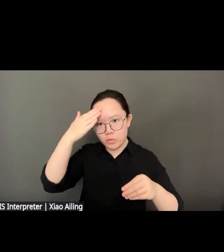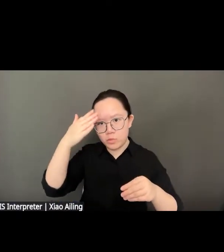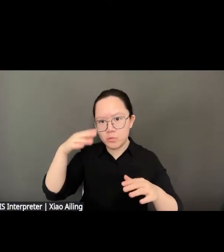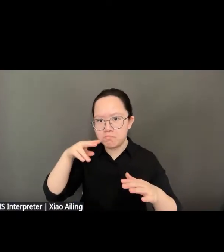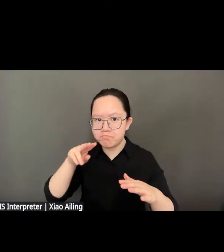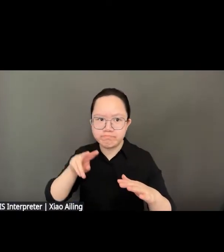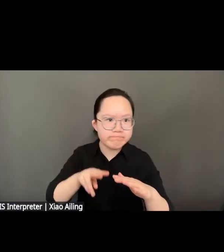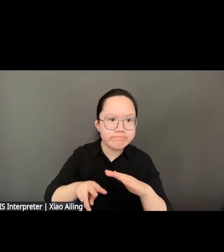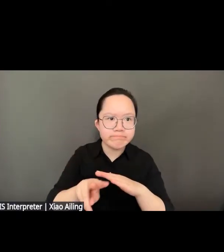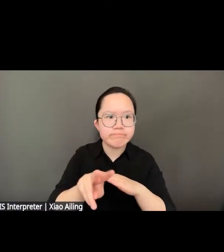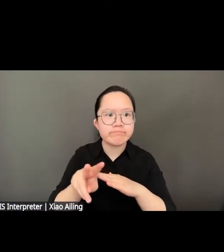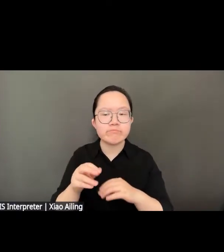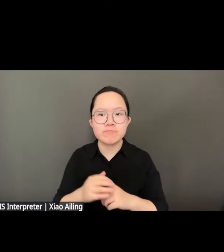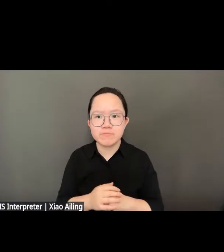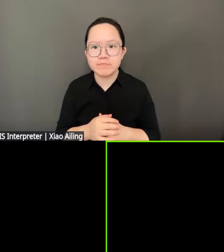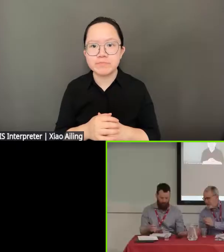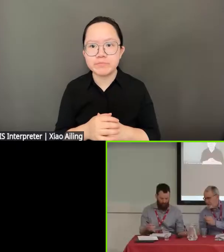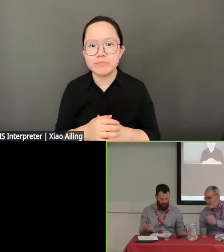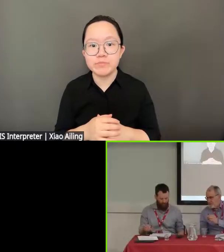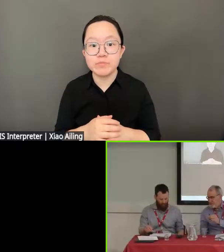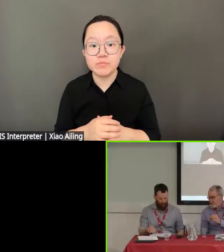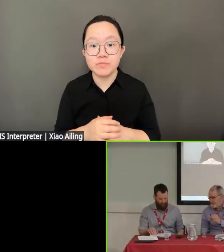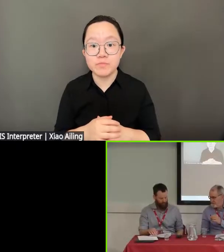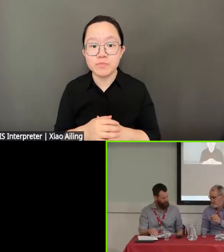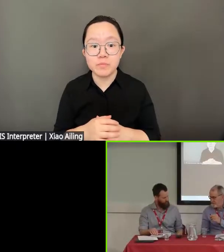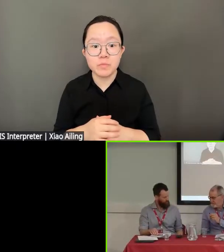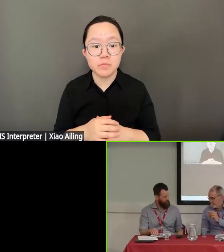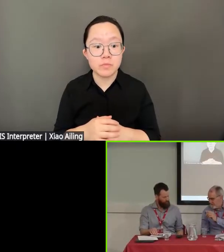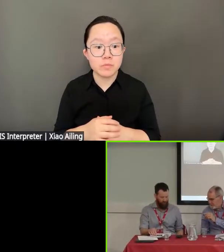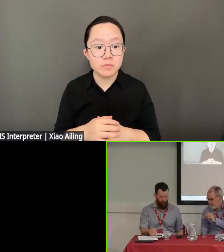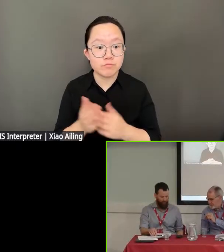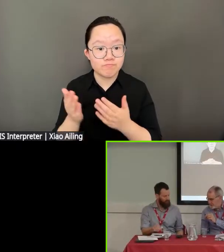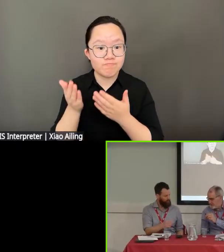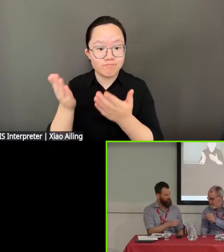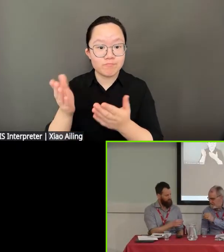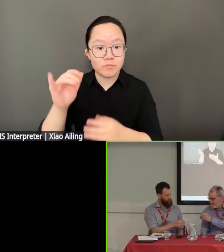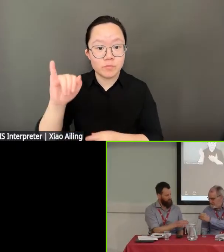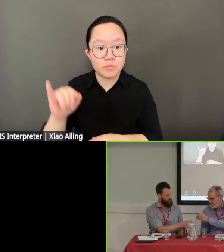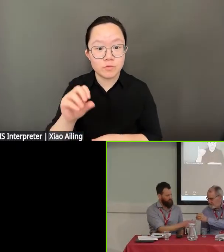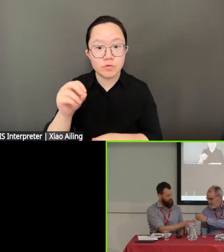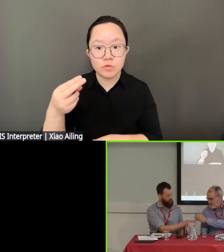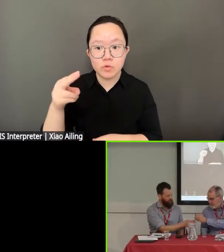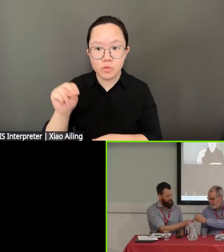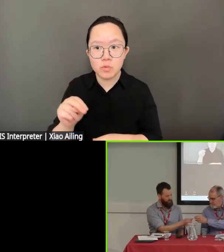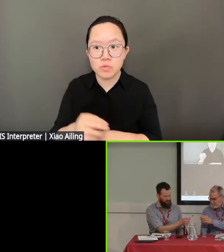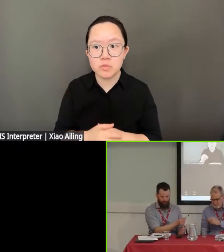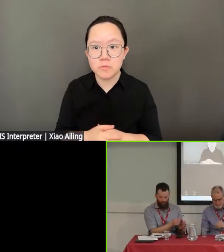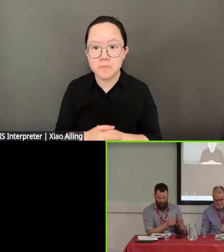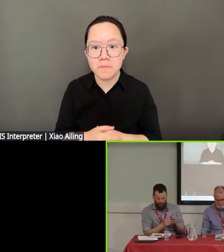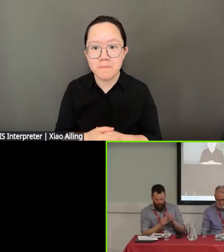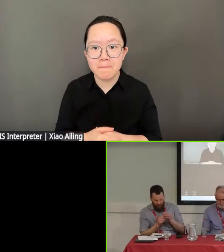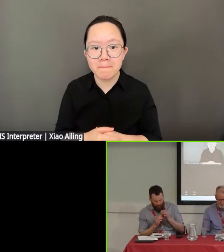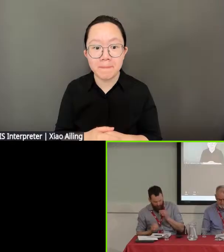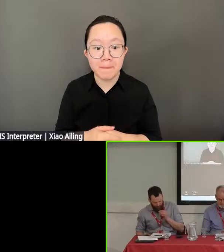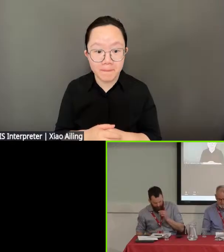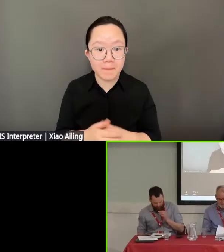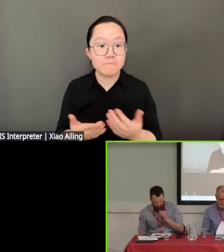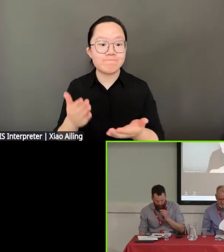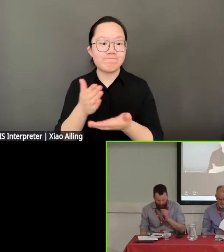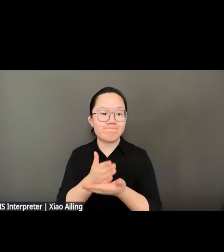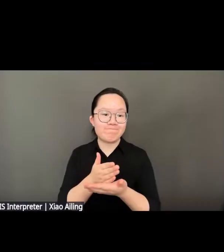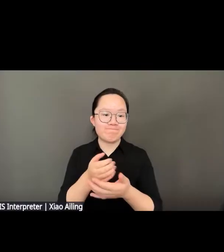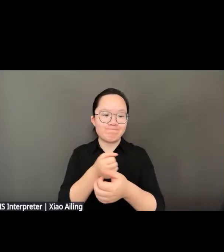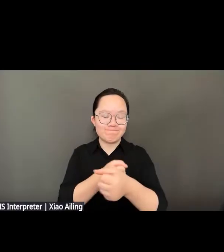Great, thank you. Stephen, finally, can you say something about the other question about special needs? Sure. Yeah,